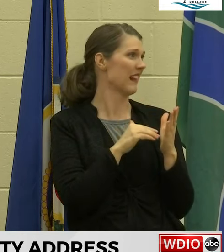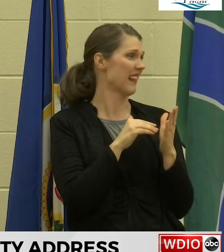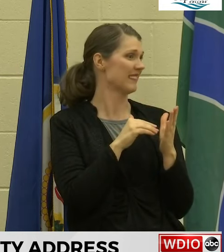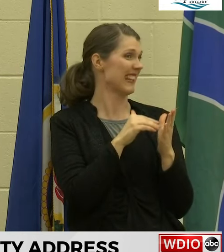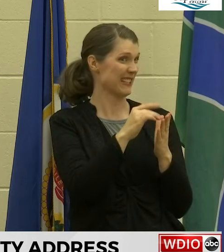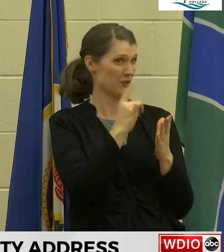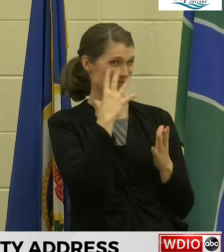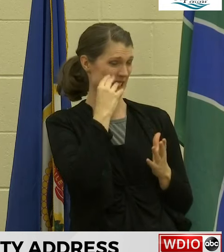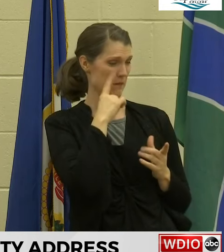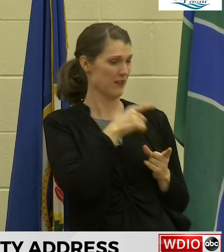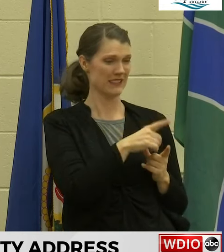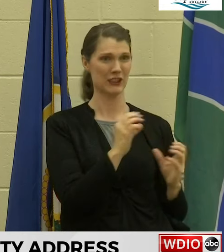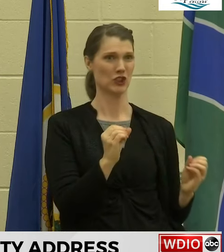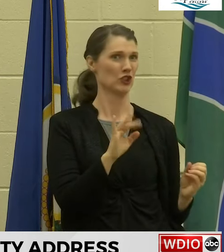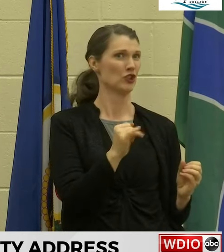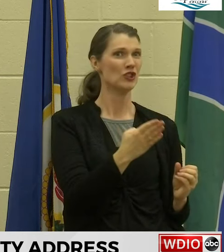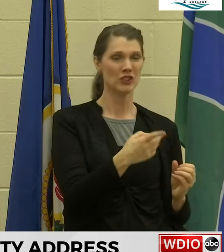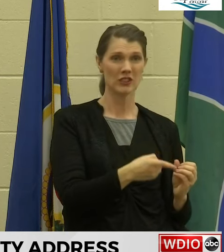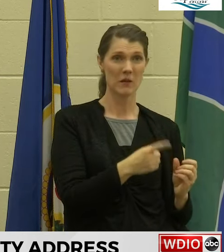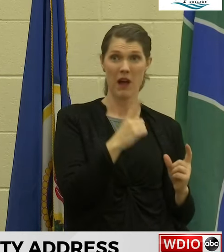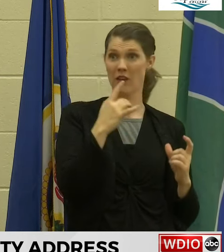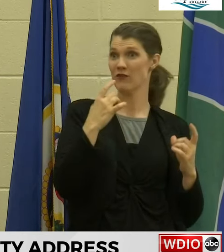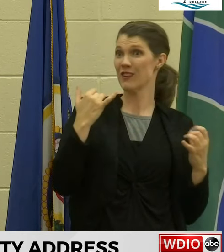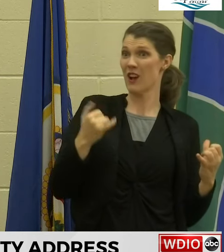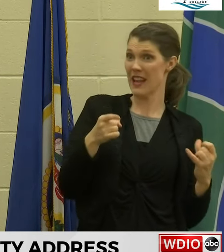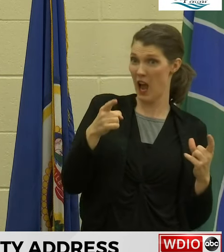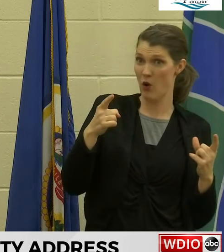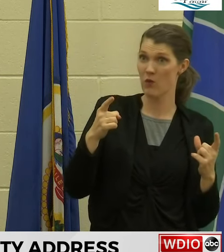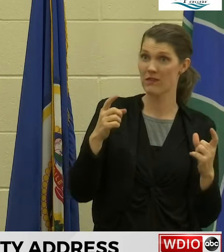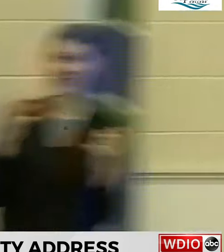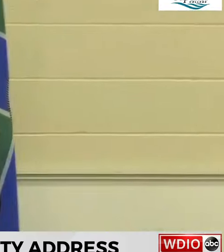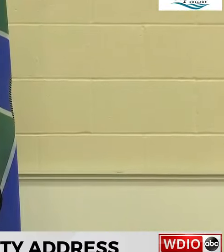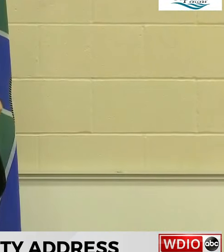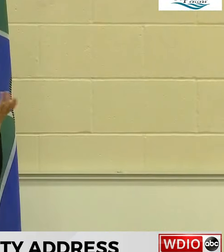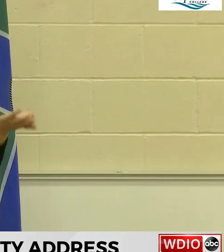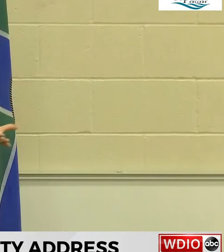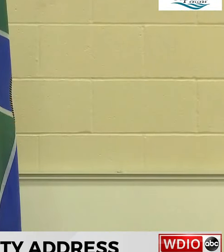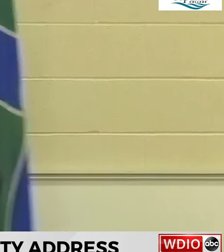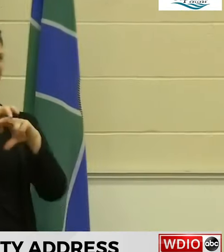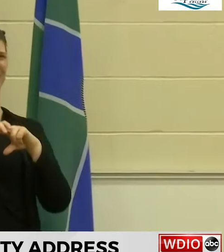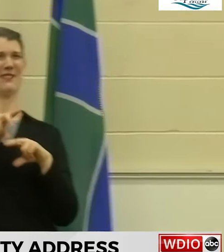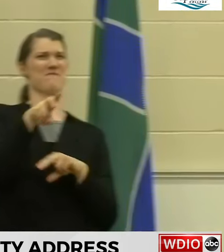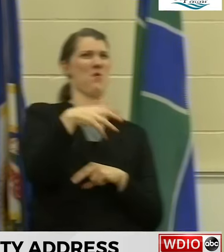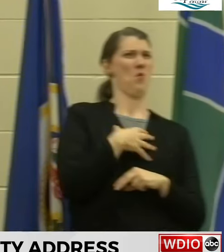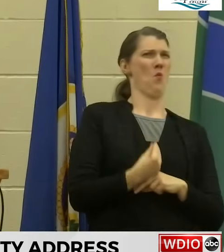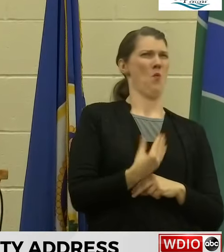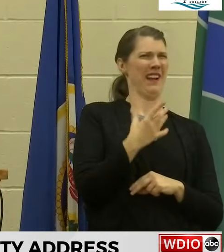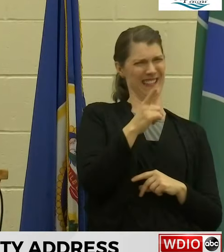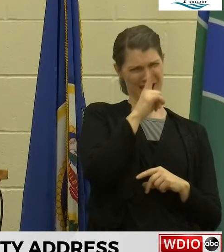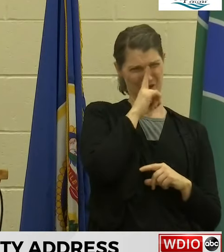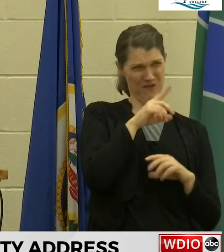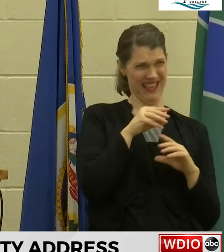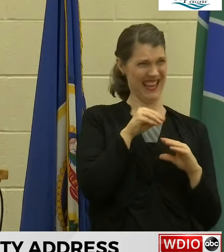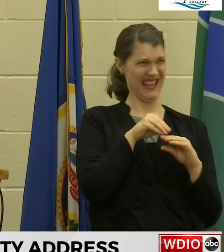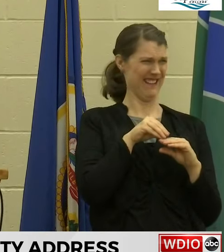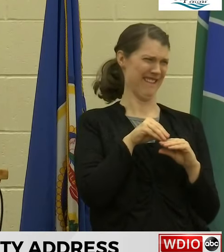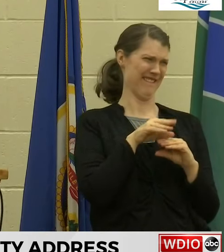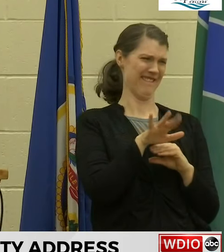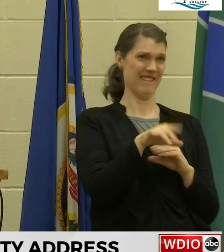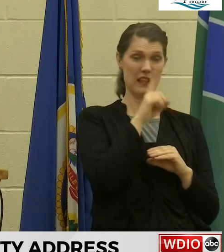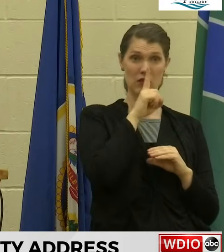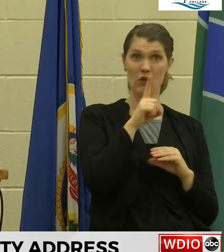So, for my white friends in this audience, this racial disparity is